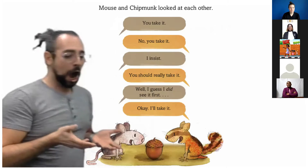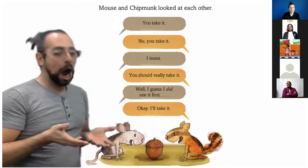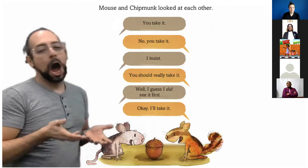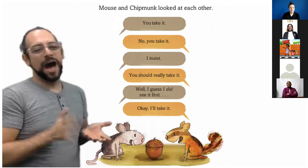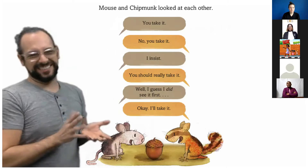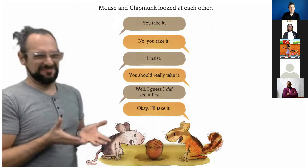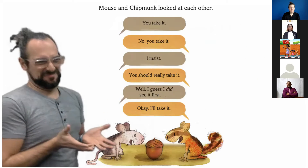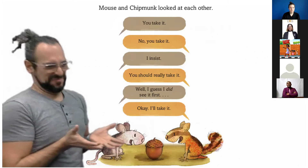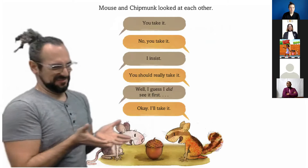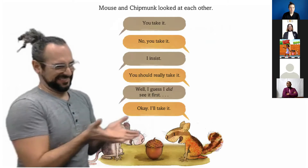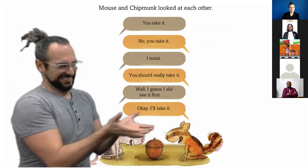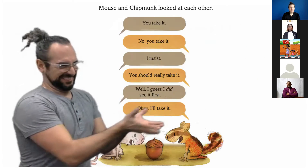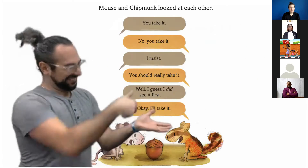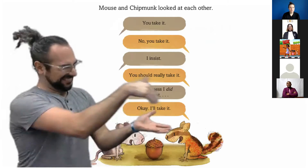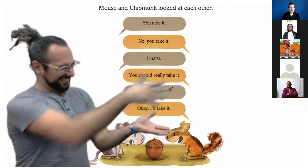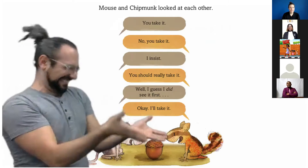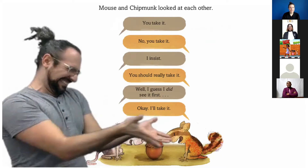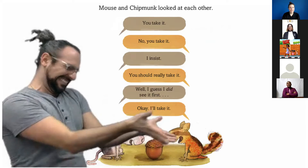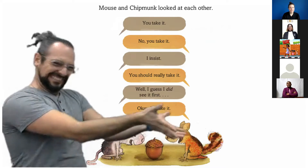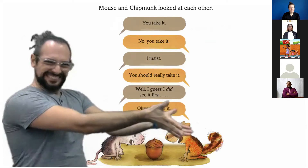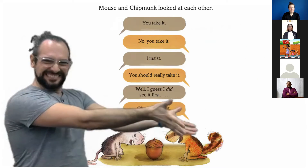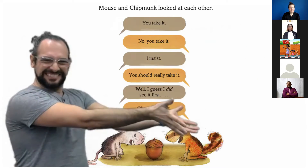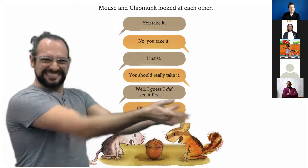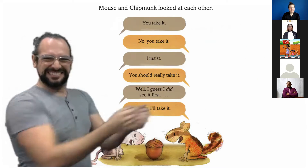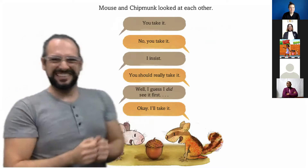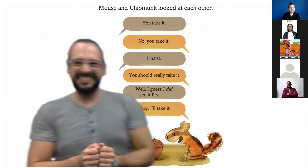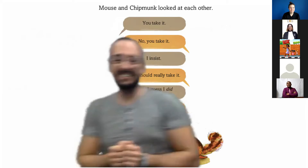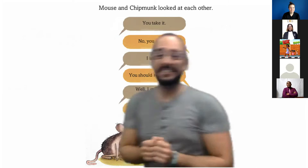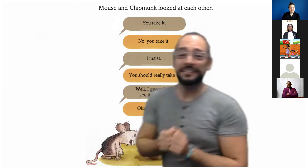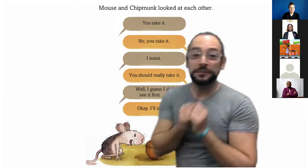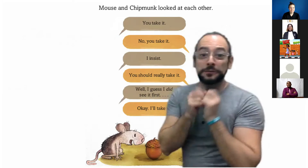Mouse said, "Oh, you take it."